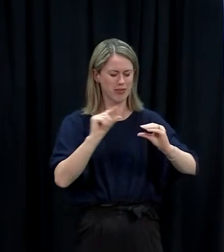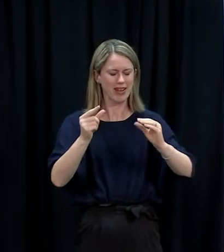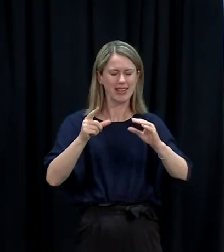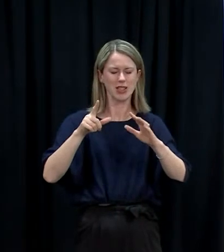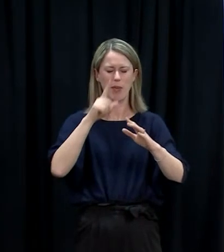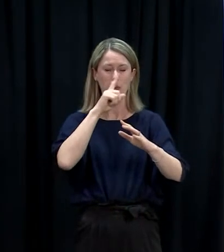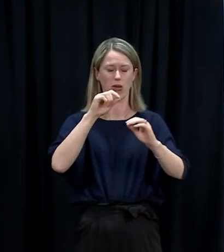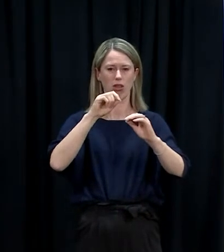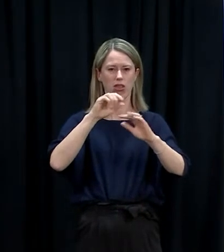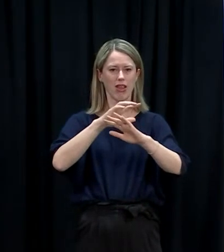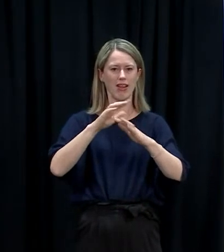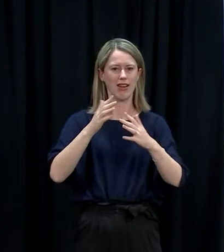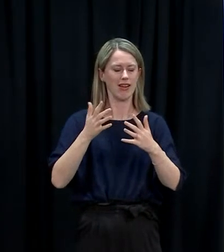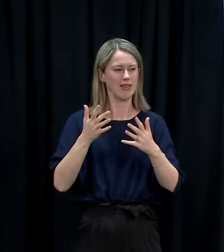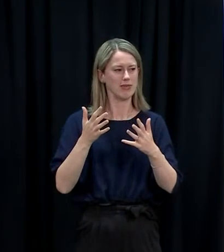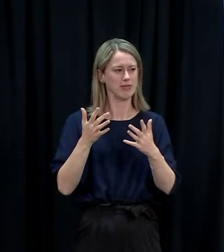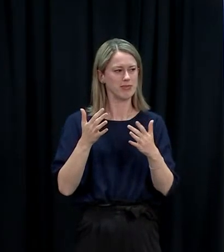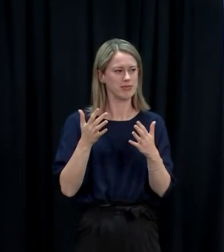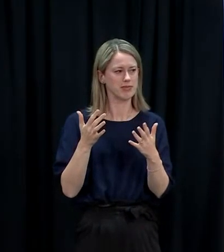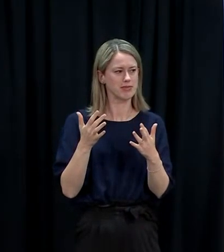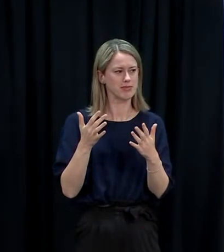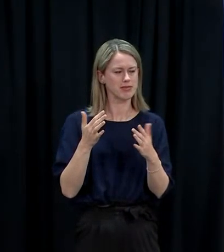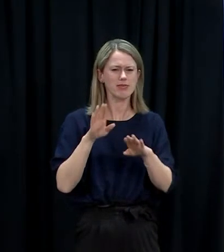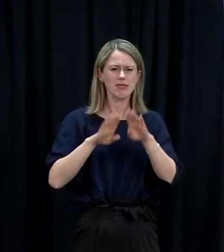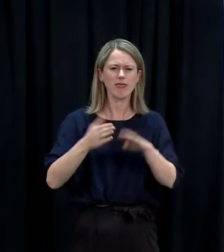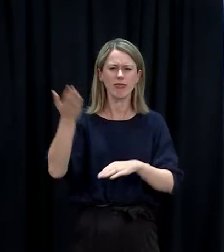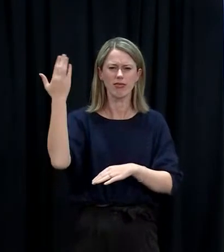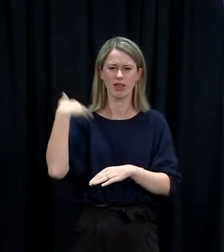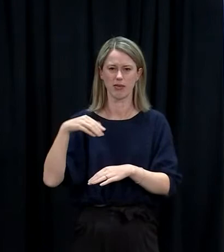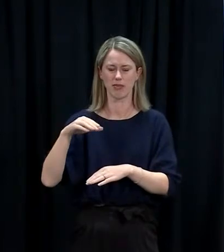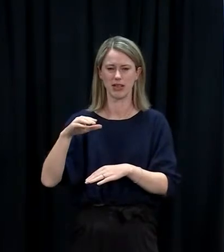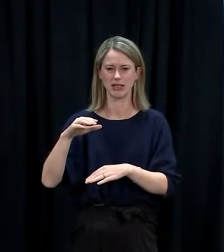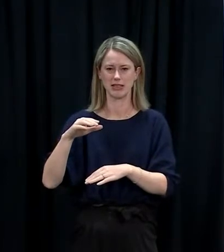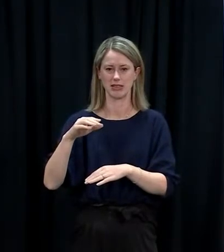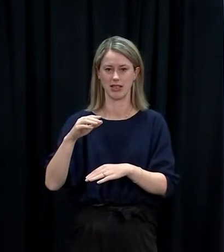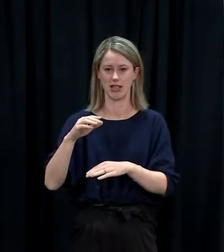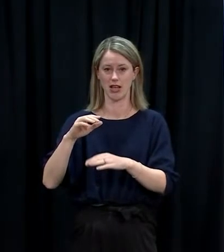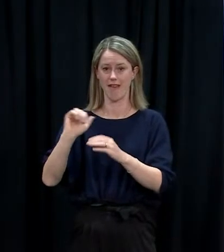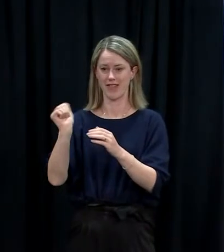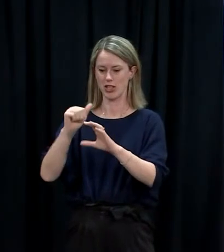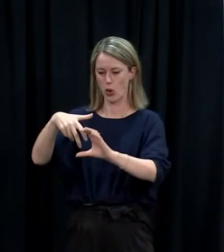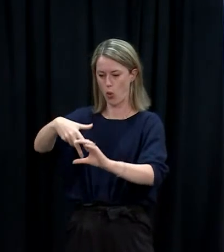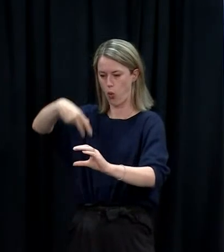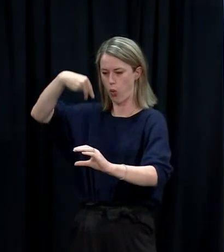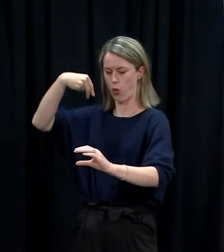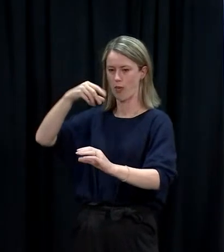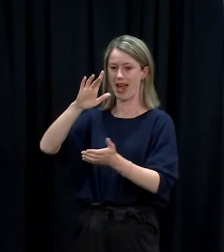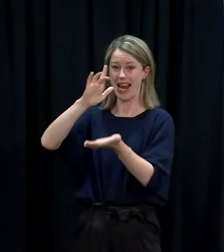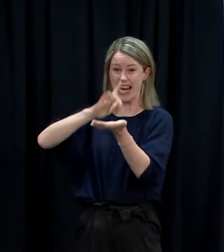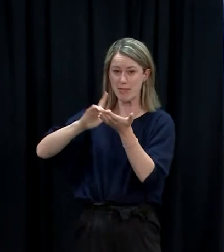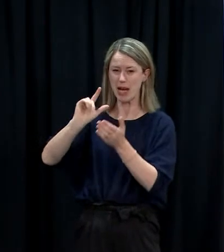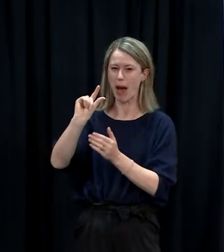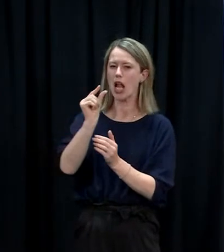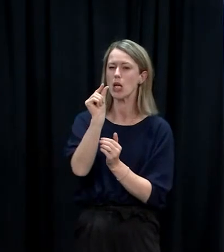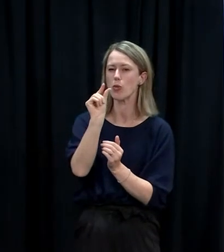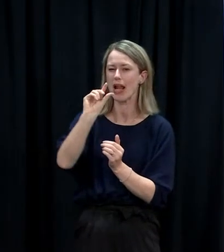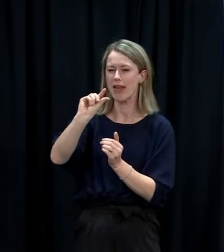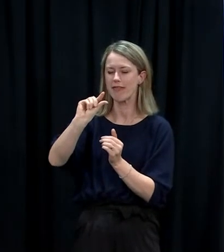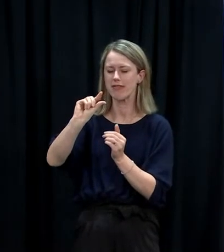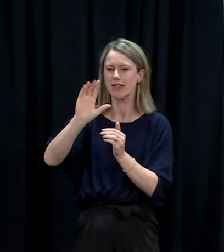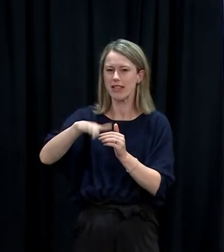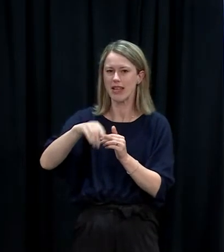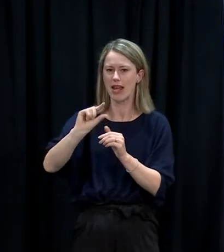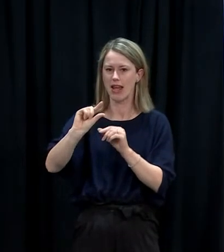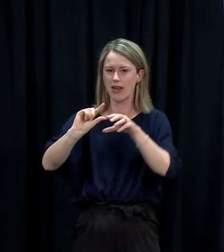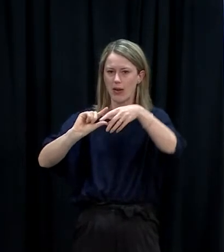we've had similar to this in the past is where that vial that's just been used is picked up, further diluent is put in, and so people